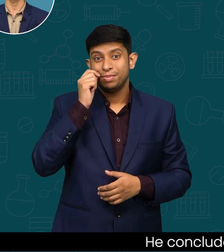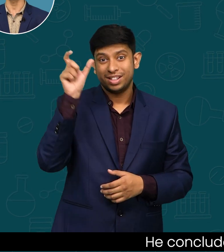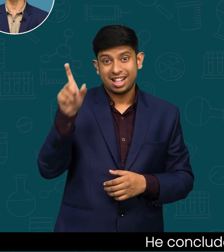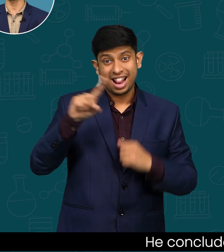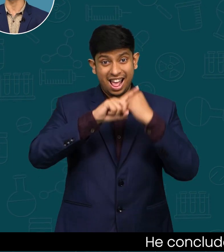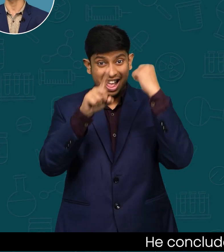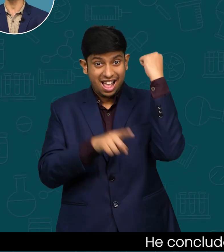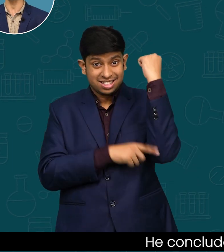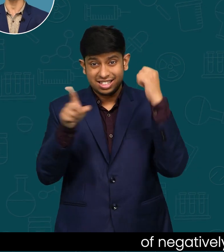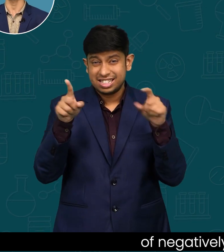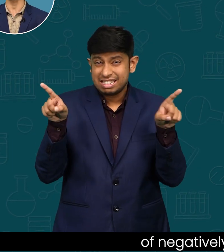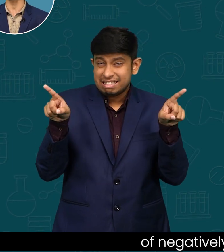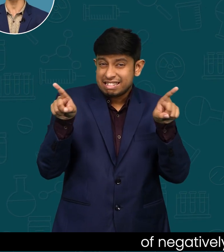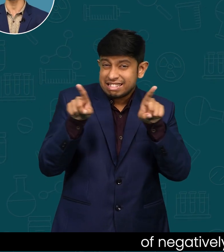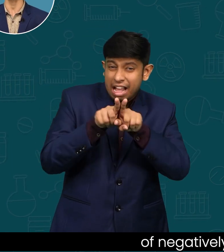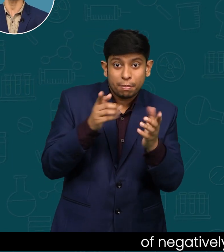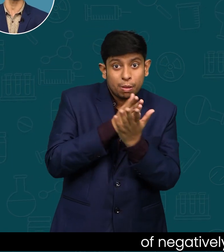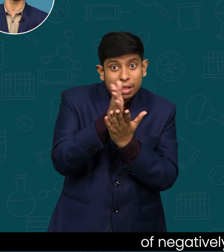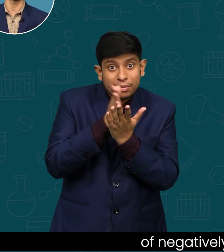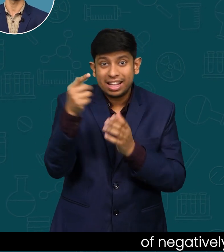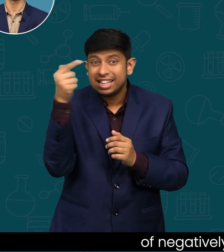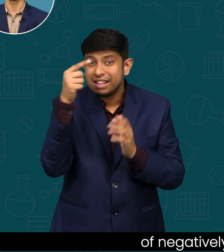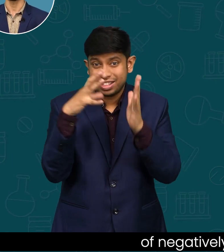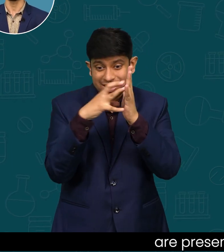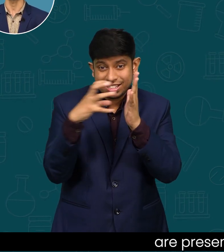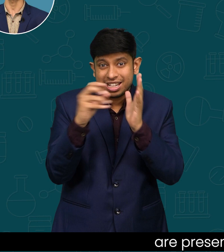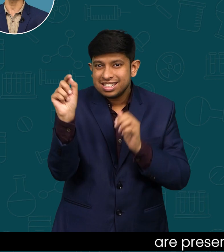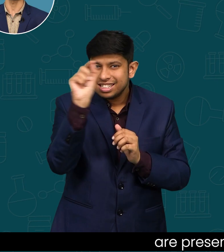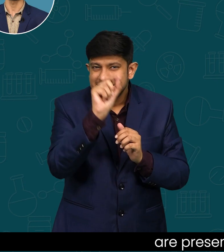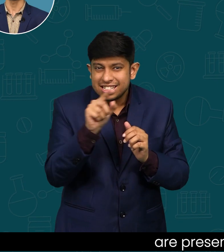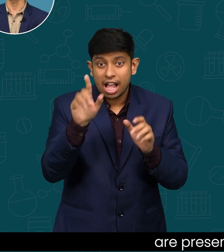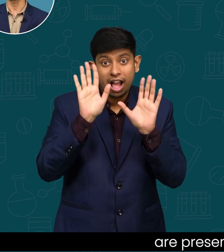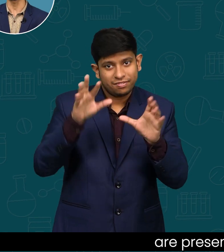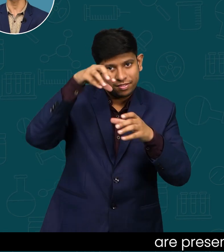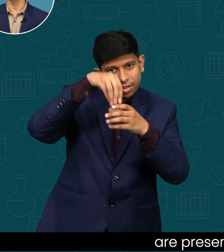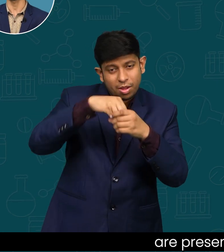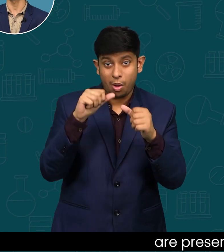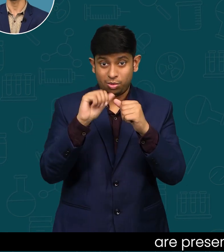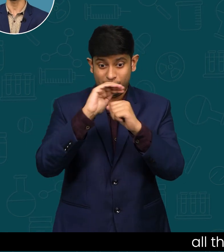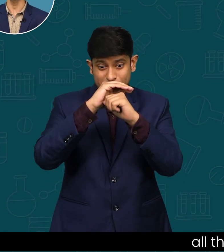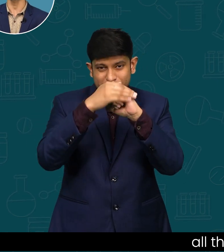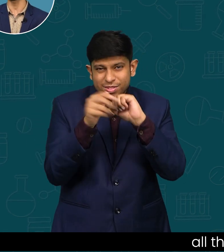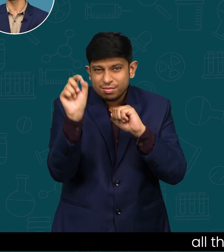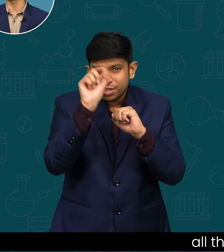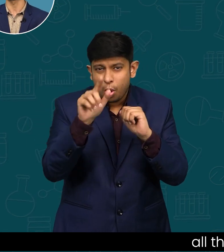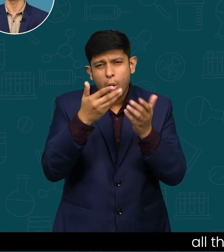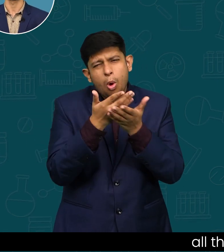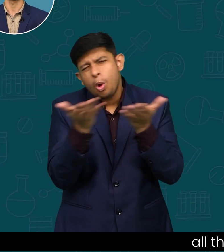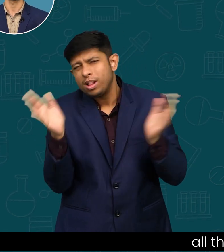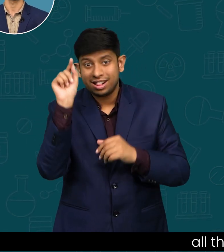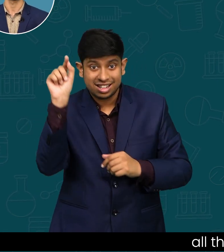He concluded that same type of negatively charged particles are present in the atoms of all the